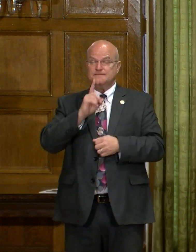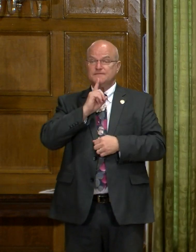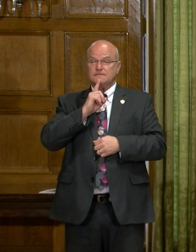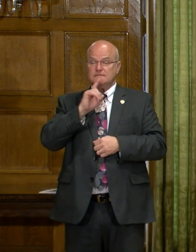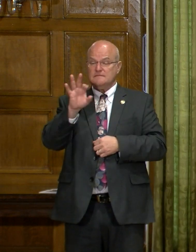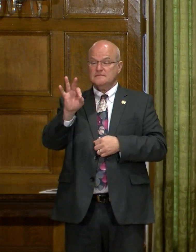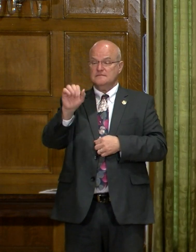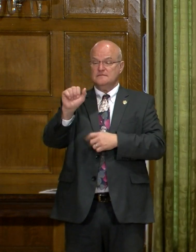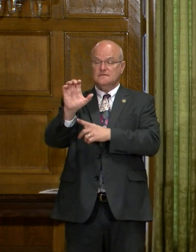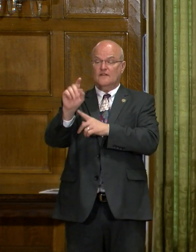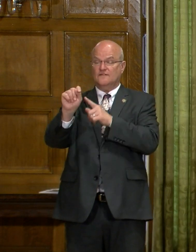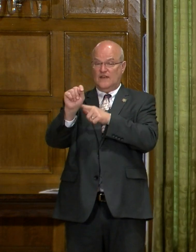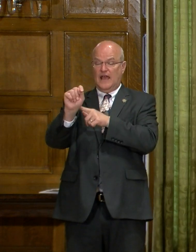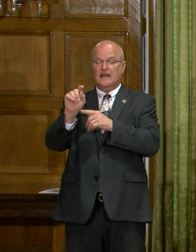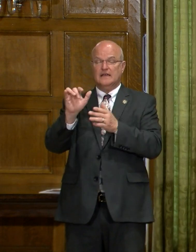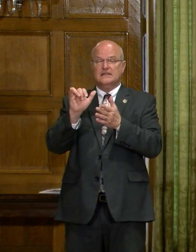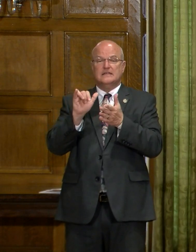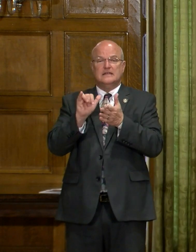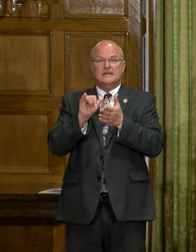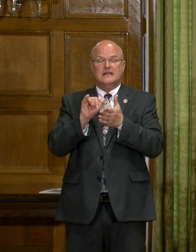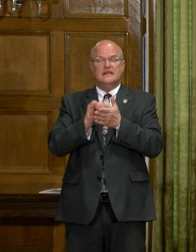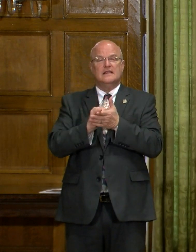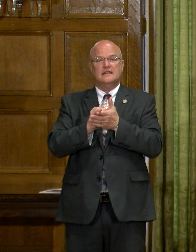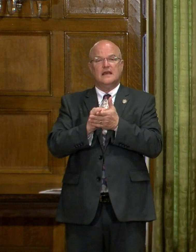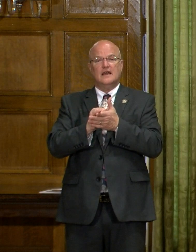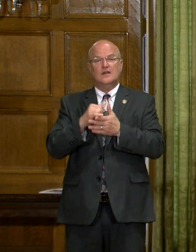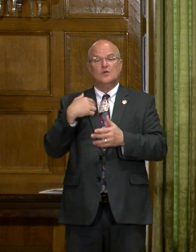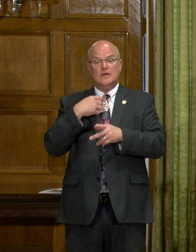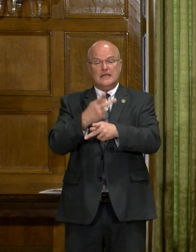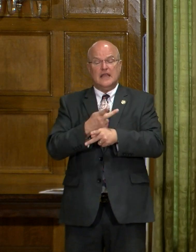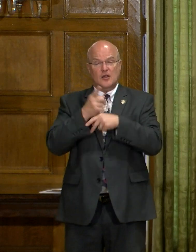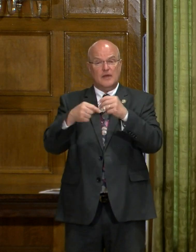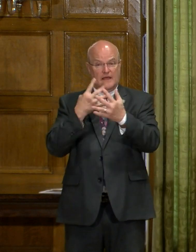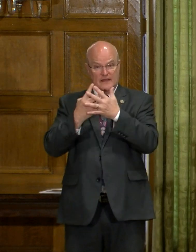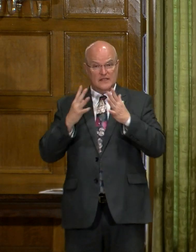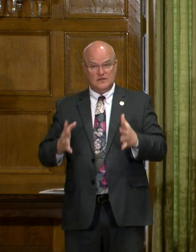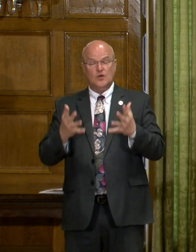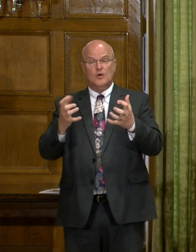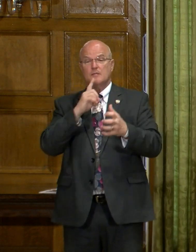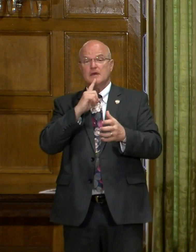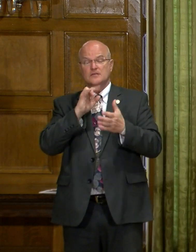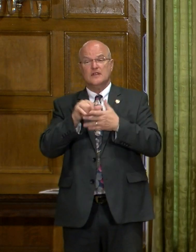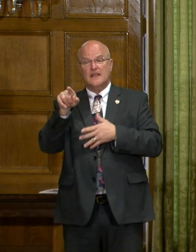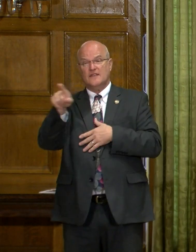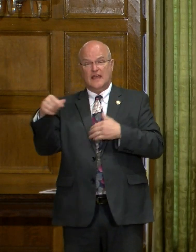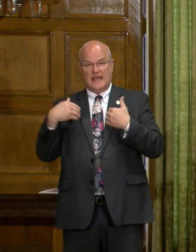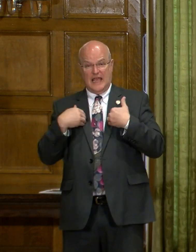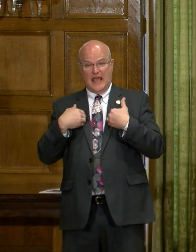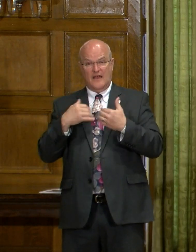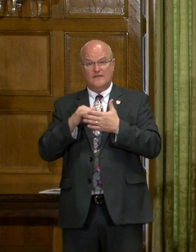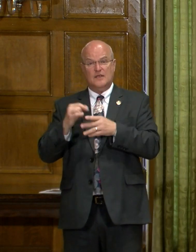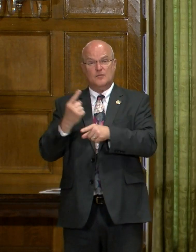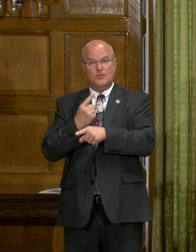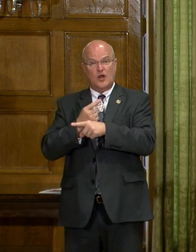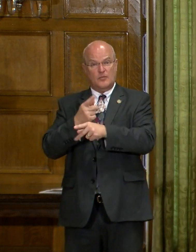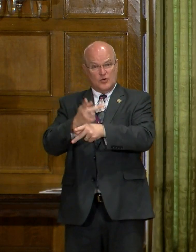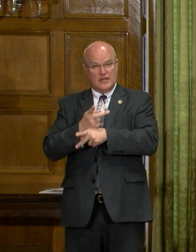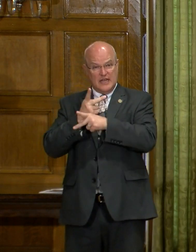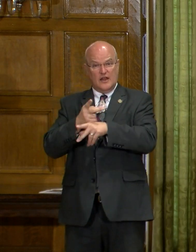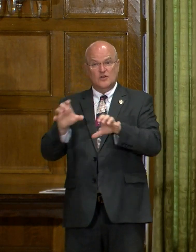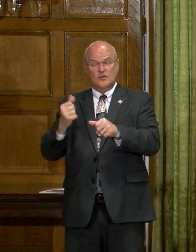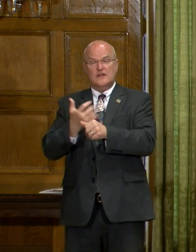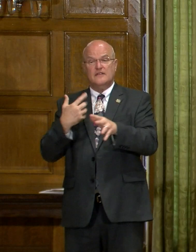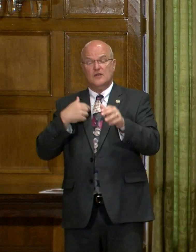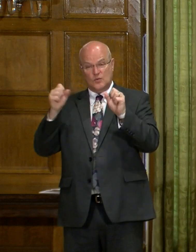a fact, and you know, we care about the inmates. We want to make sure that they have the proper care, and that we're